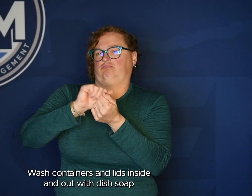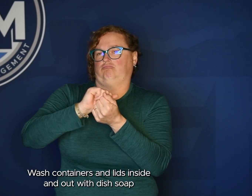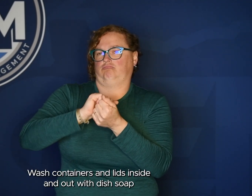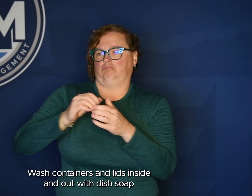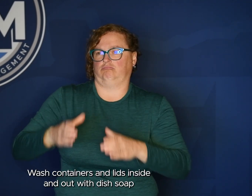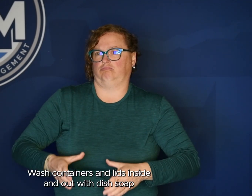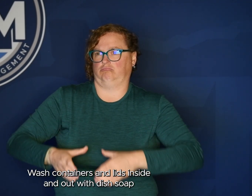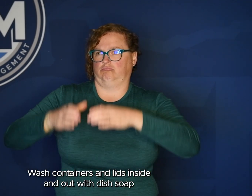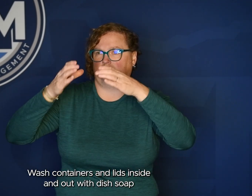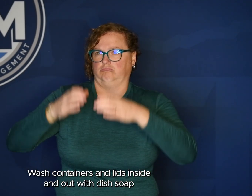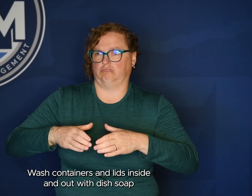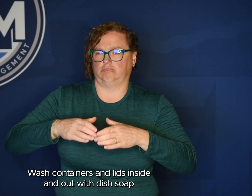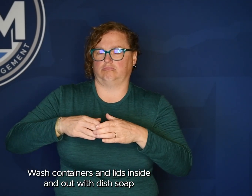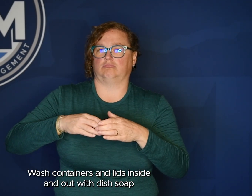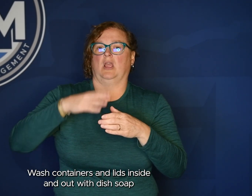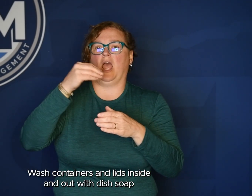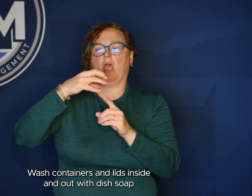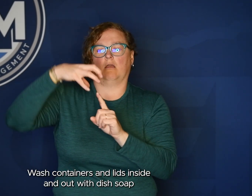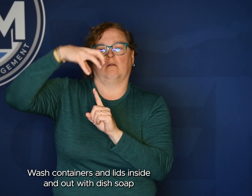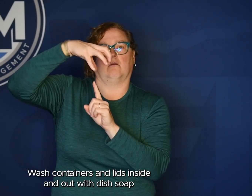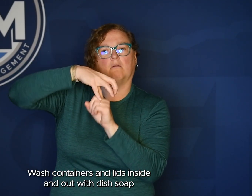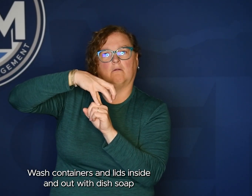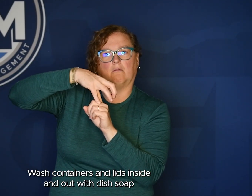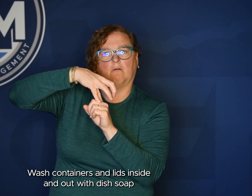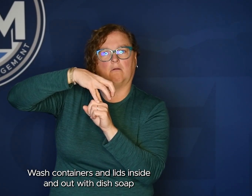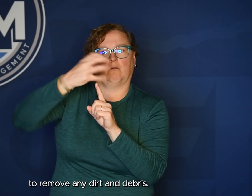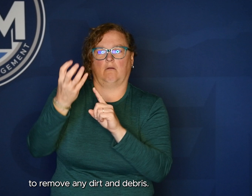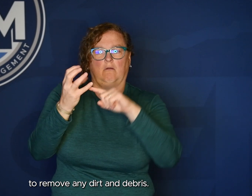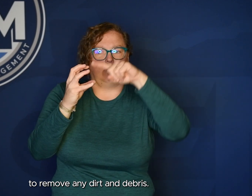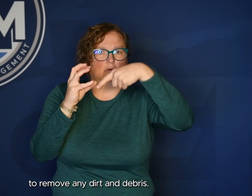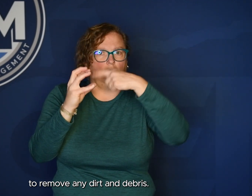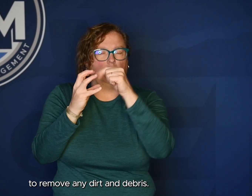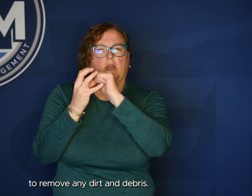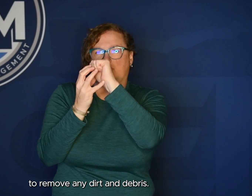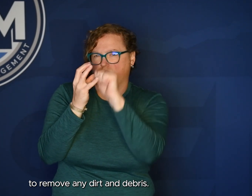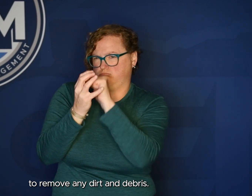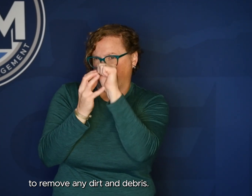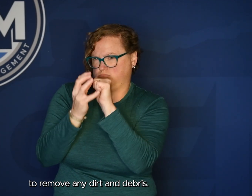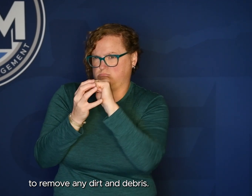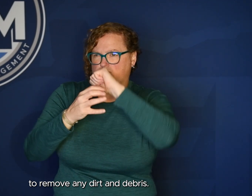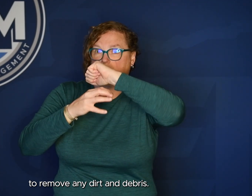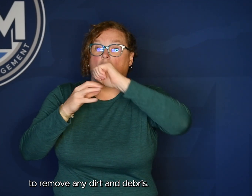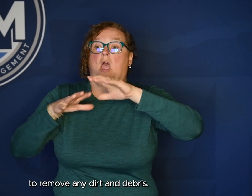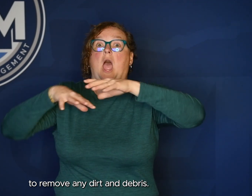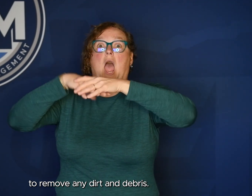Wash containers and lids inside and out with dish soap to remove any dirt and debris.